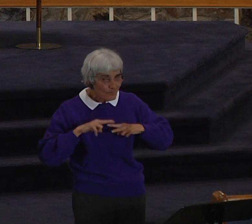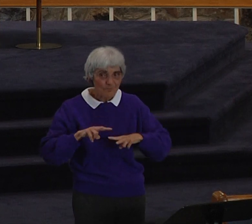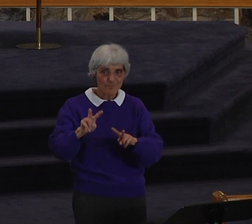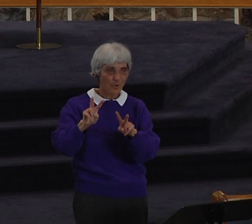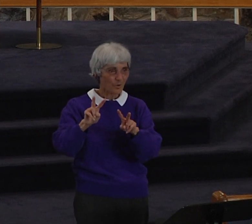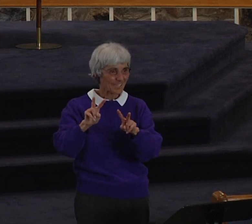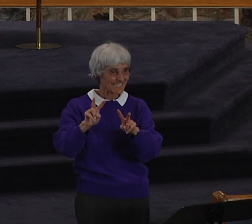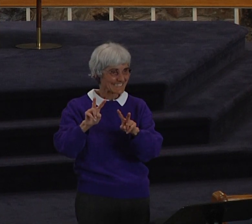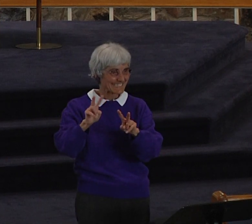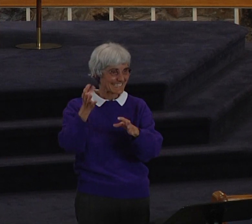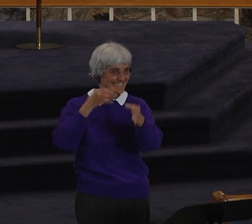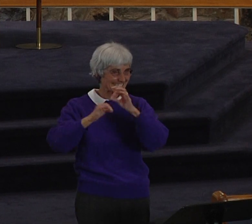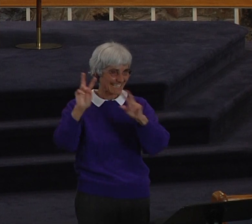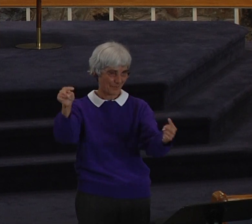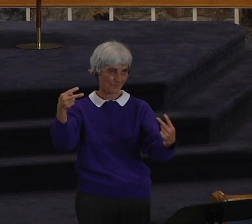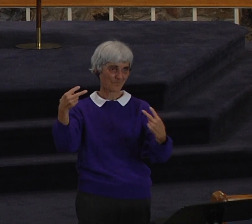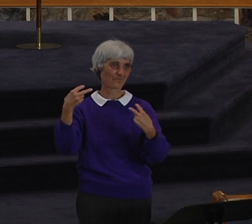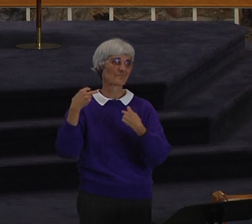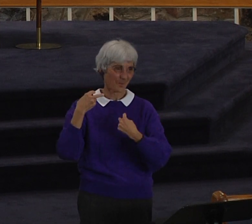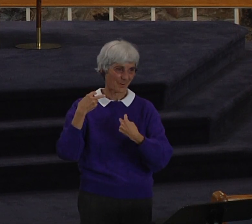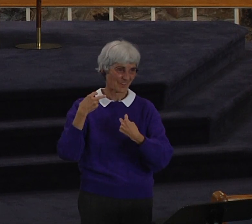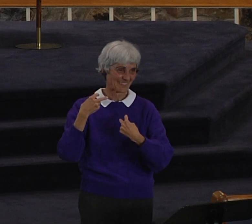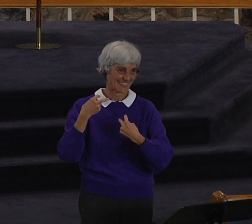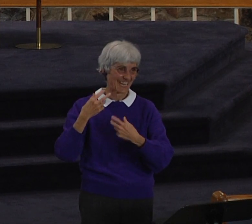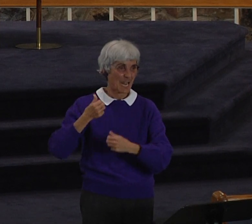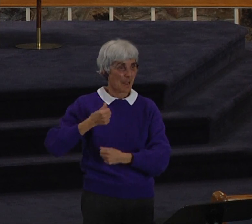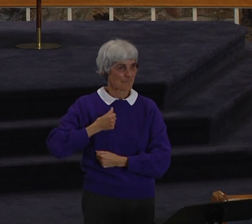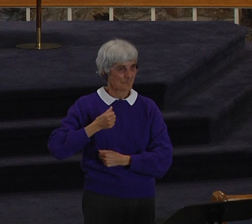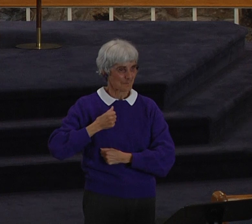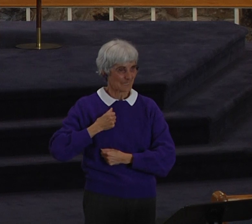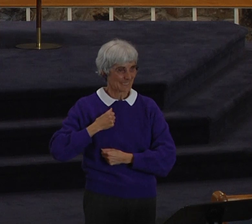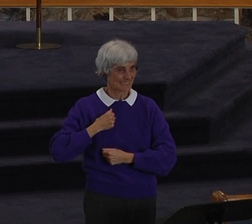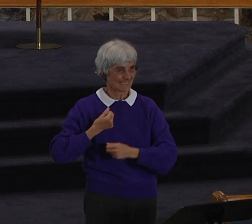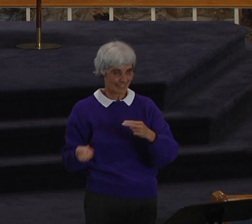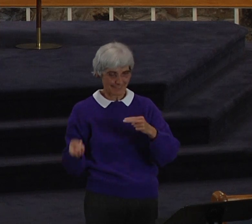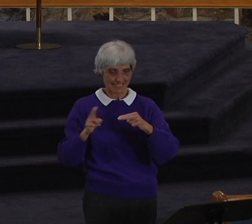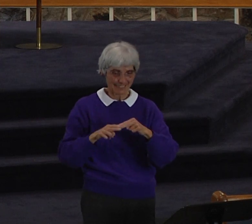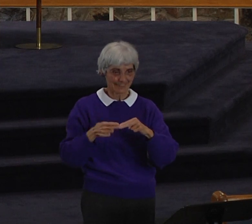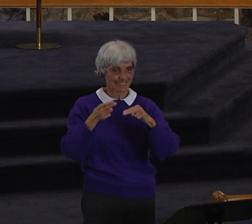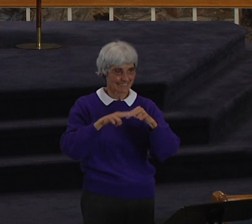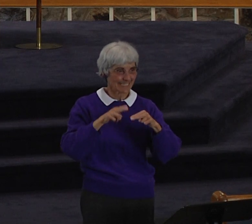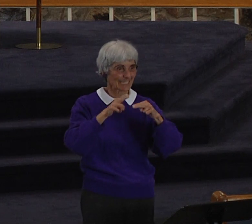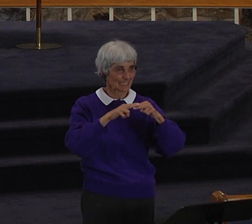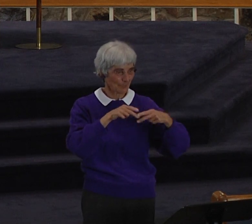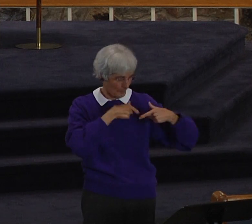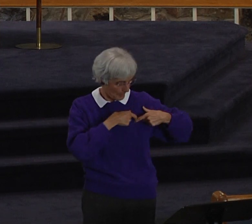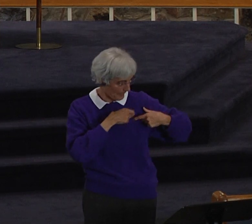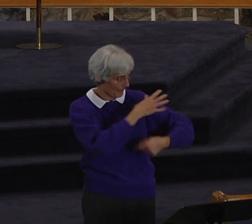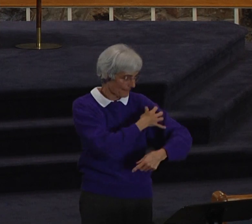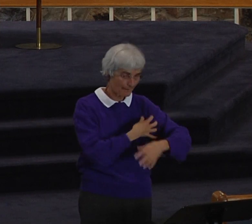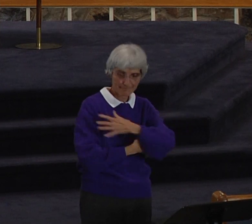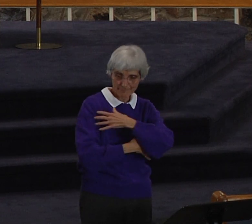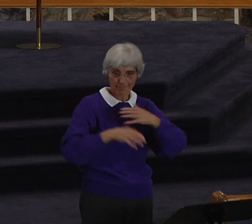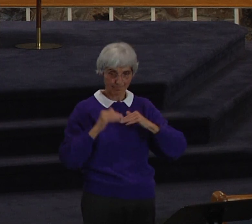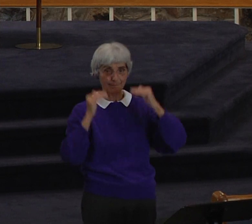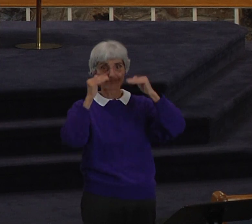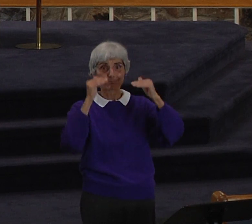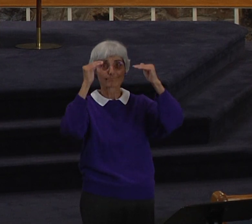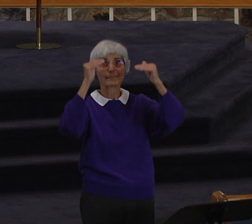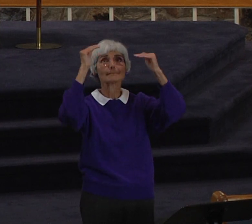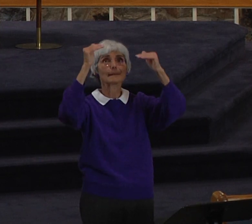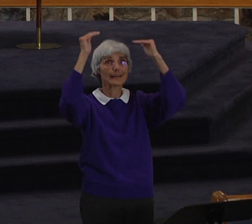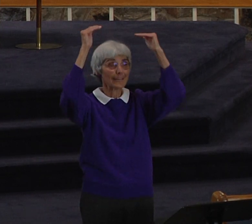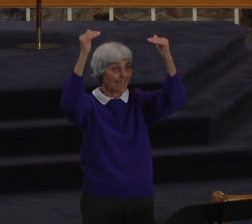the military comes with awards and decorations and promotions. And before you know